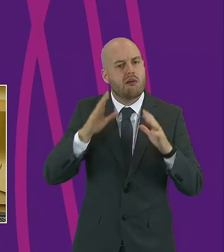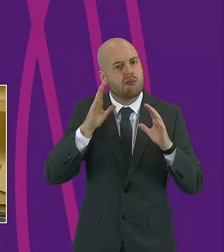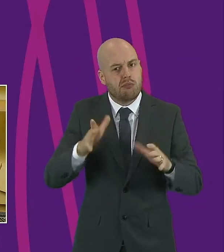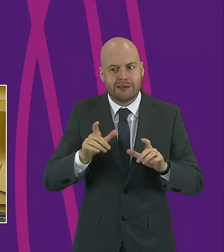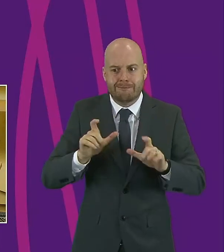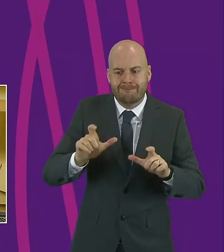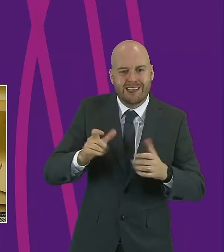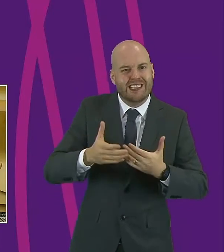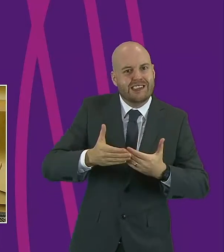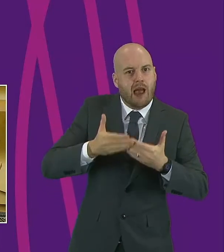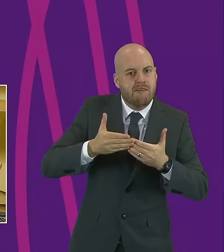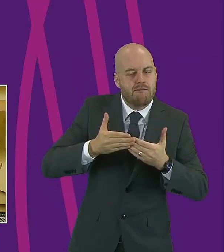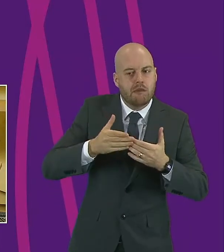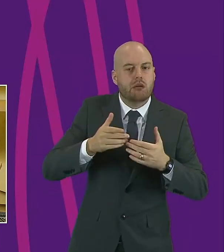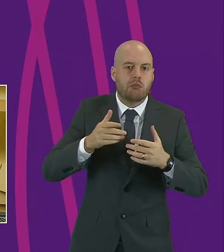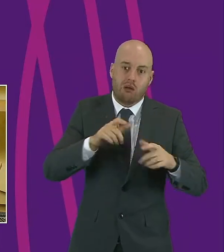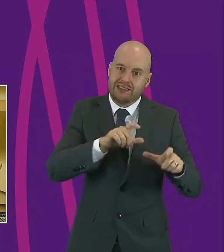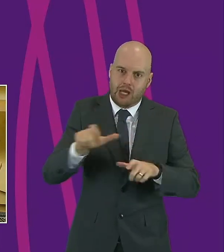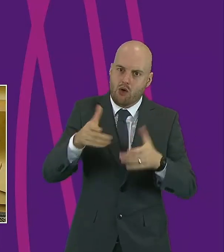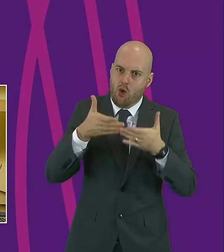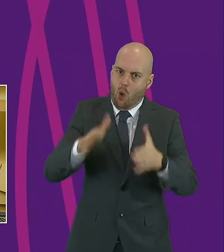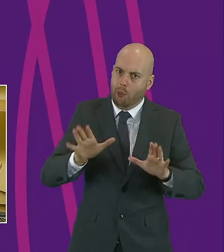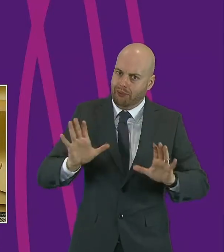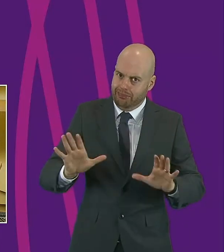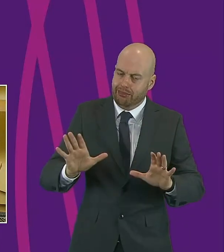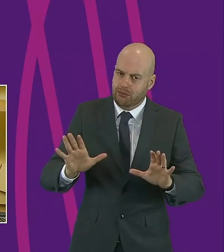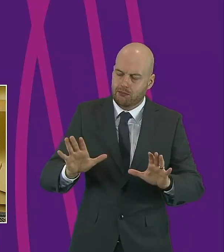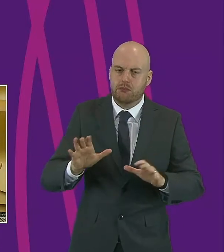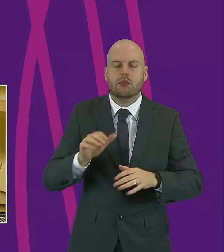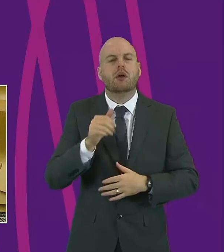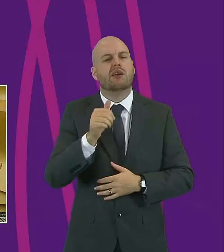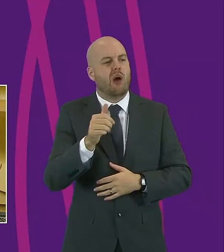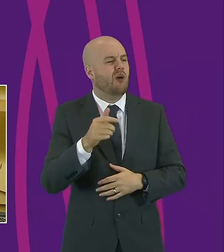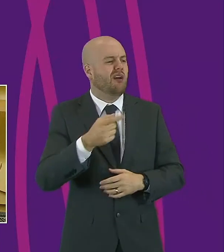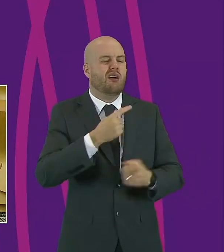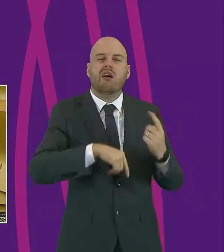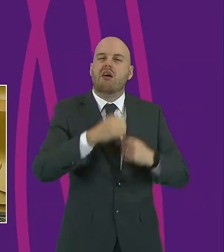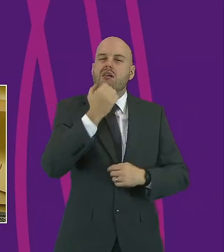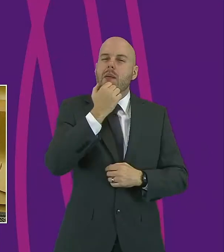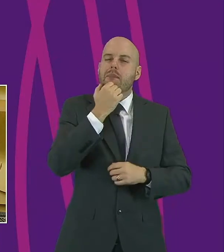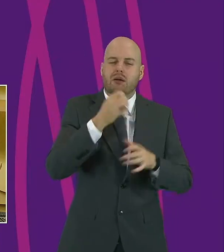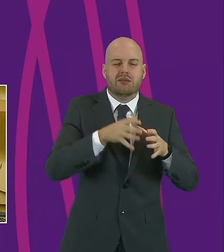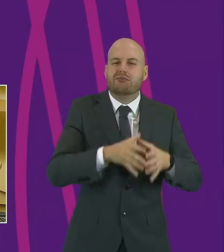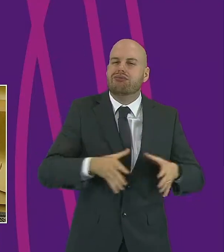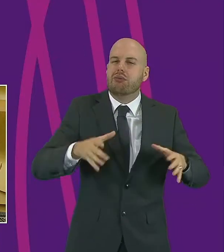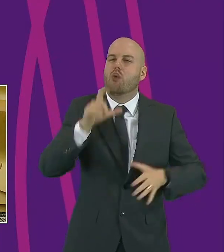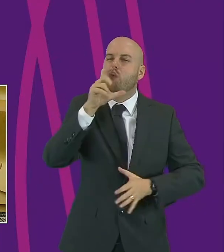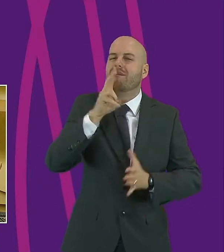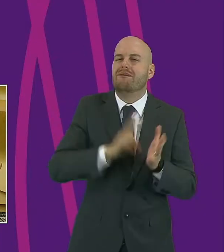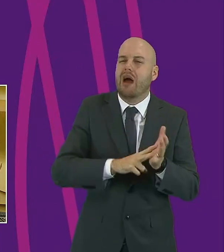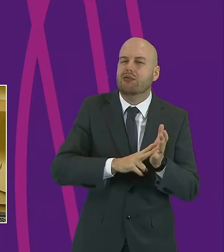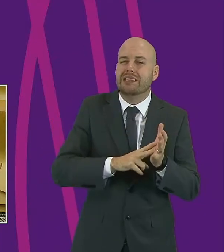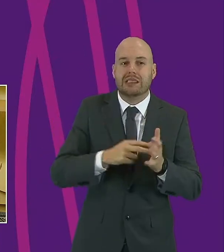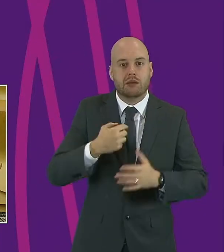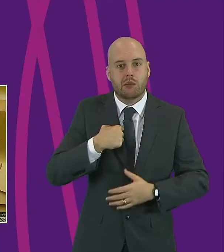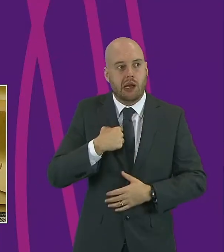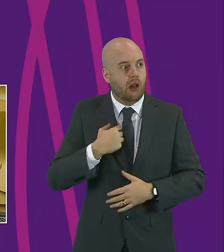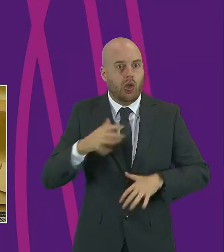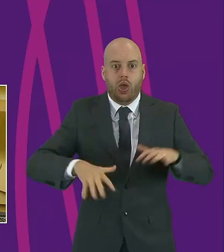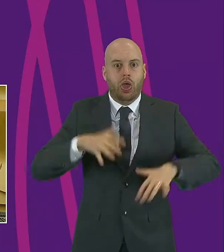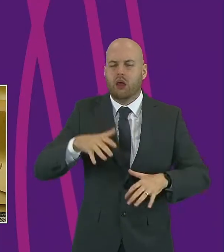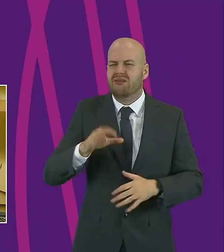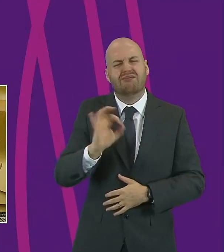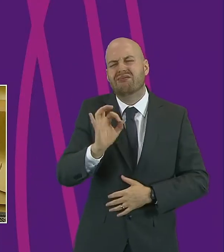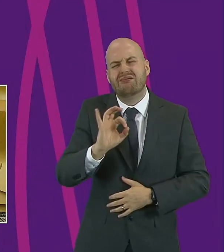open. Of course, these clusters are not completely unexpected. We have always known that reopening more services and premises, especially indoor